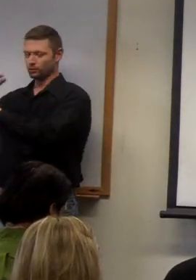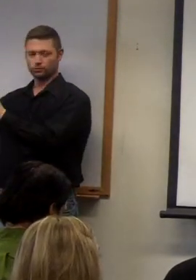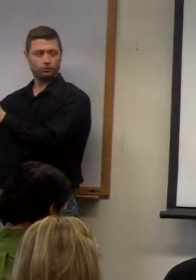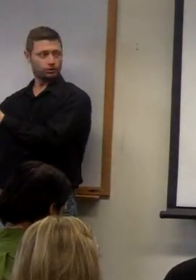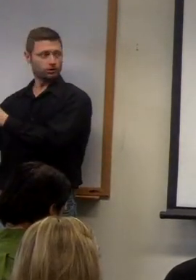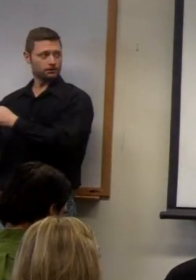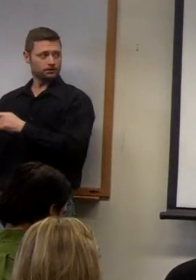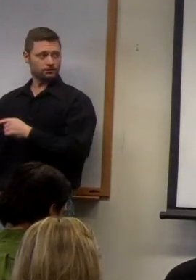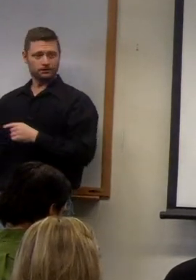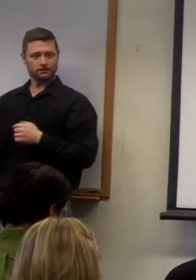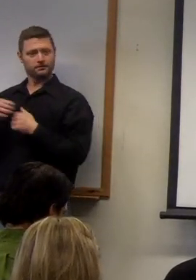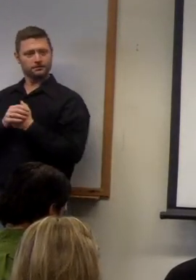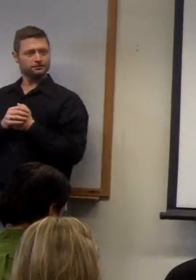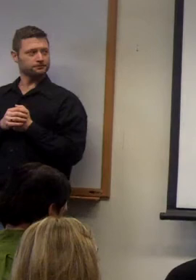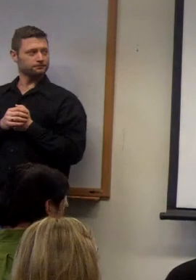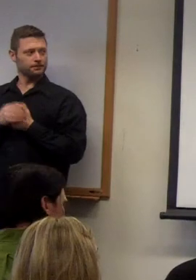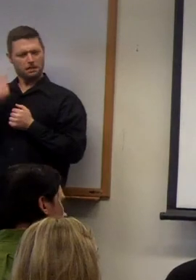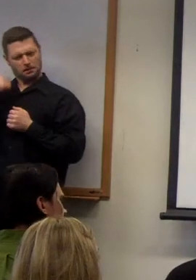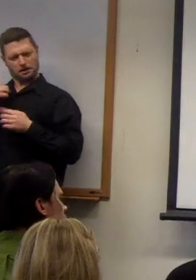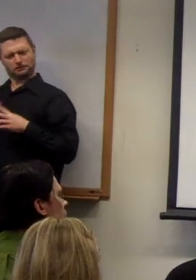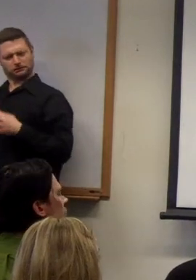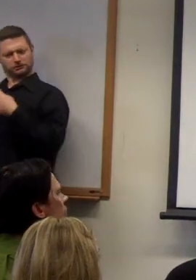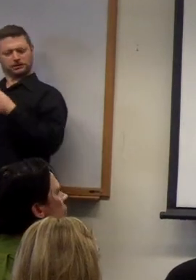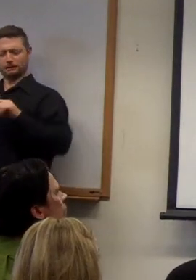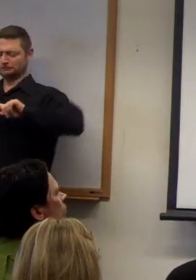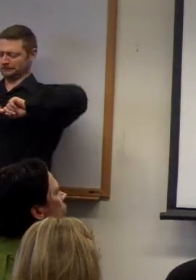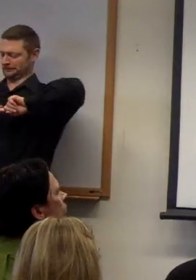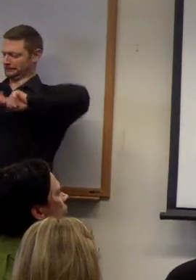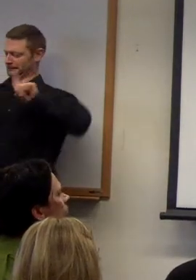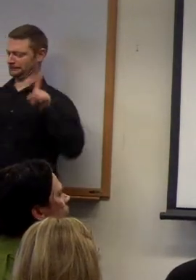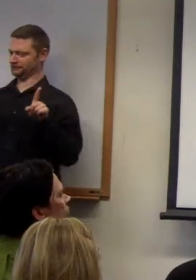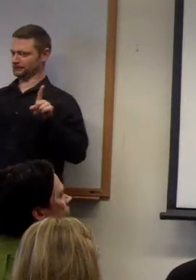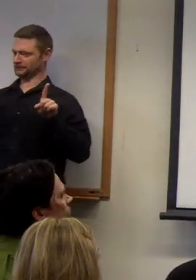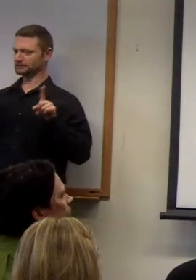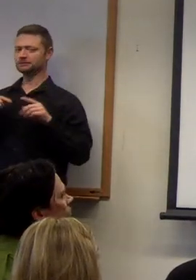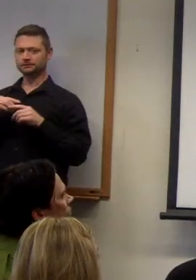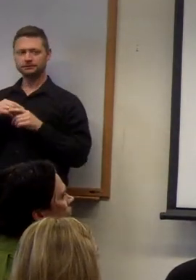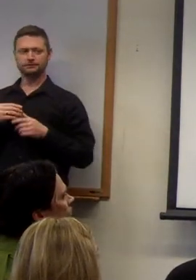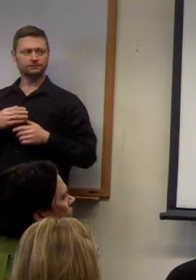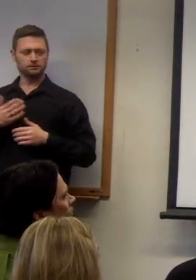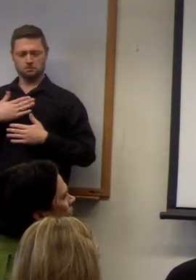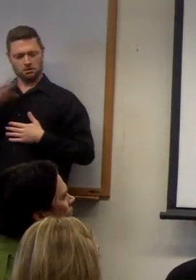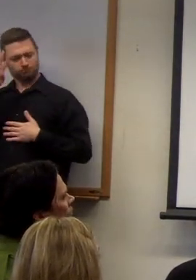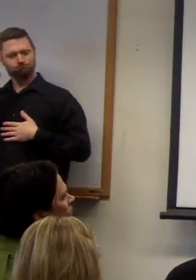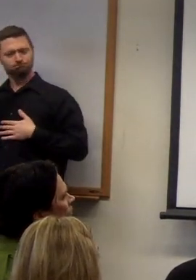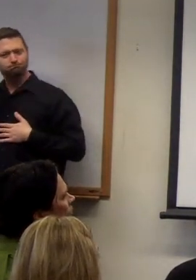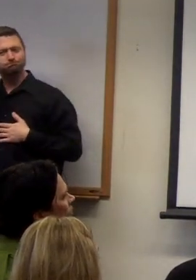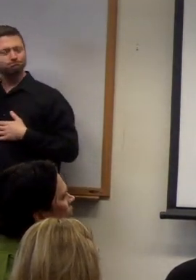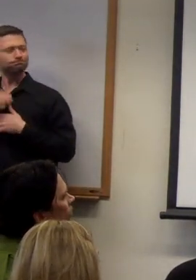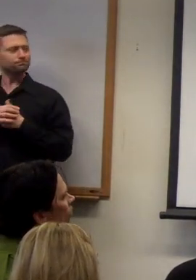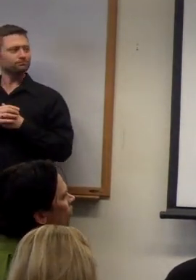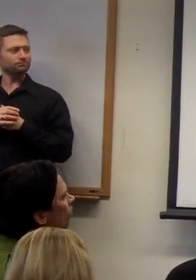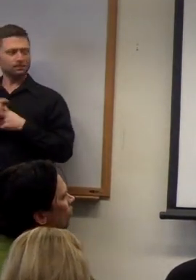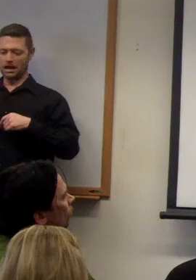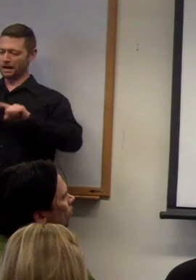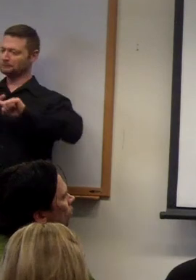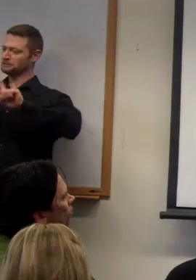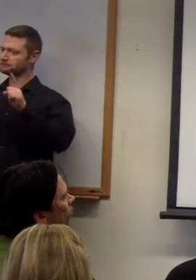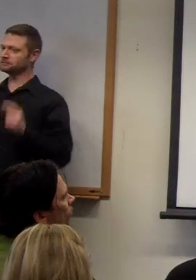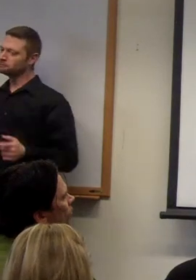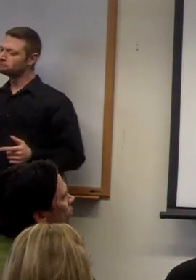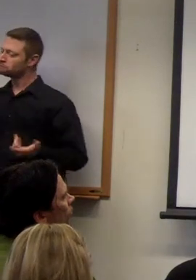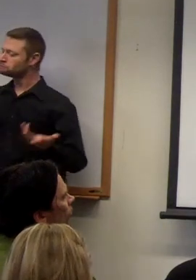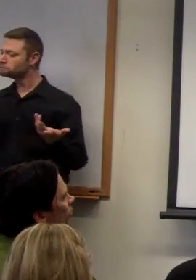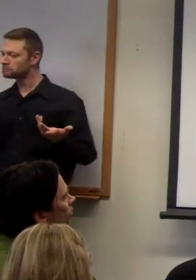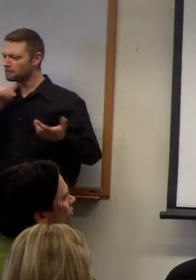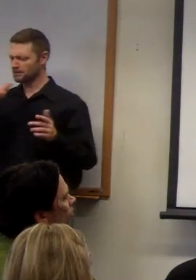was special, that I am not like these people, right? The same kind of ideology, right? Like, I'm not like those people, right? Like, here I am, black, I think, I'm